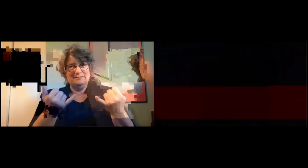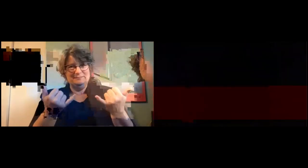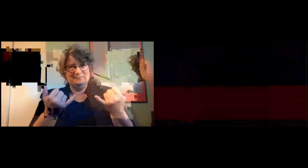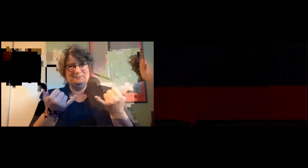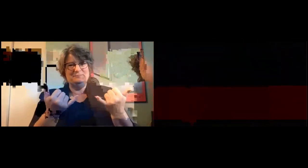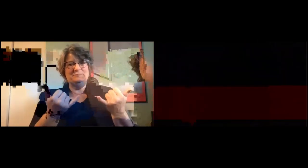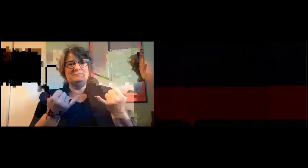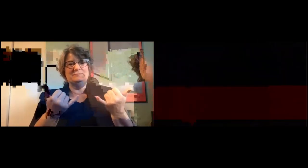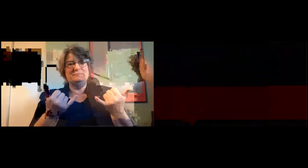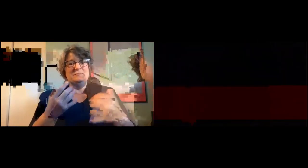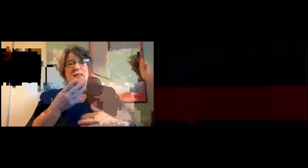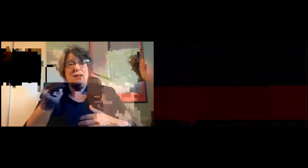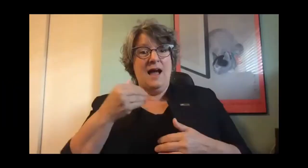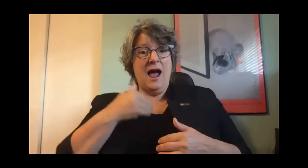And now,